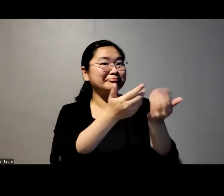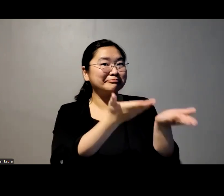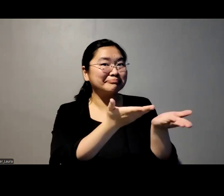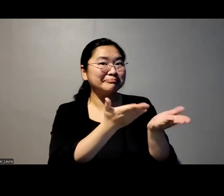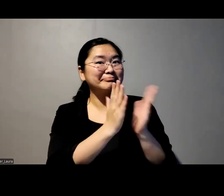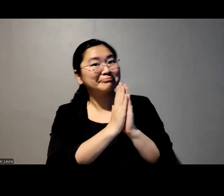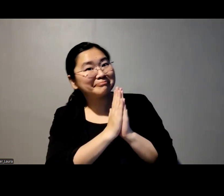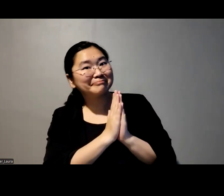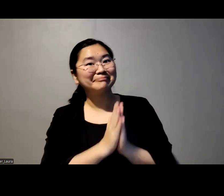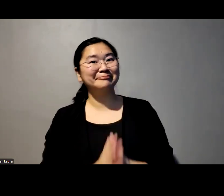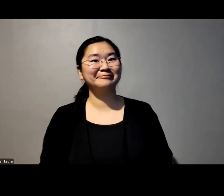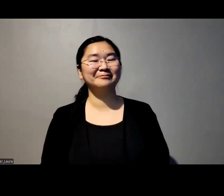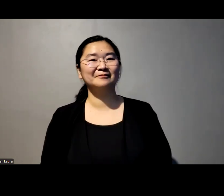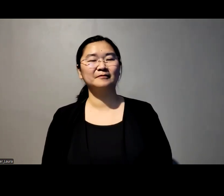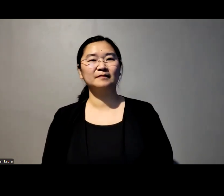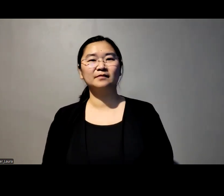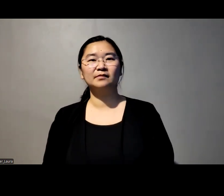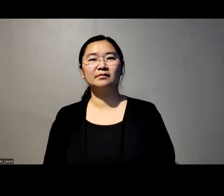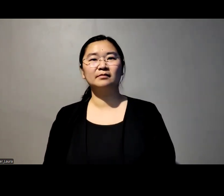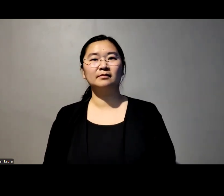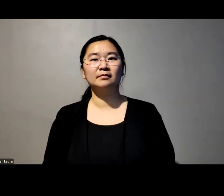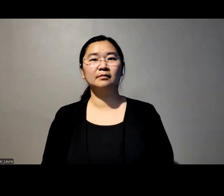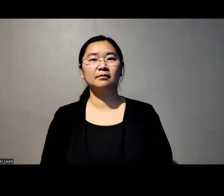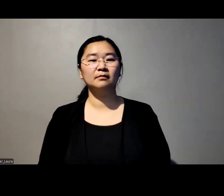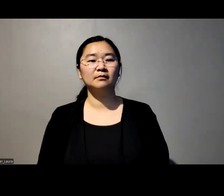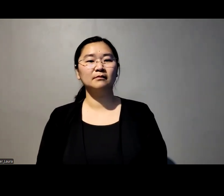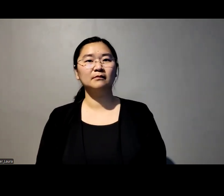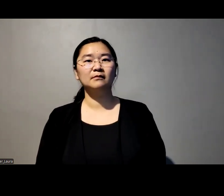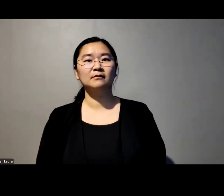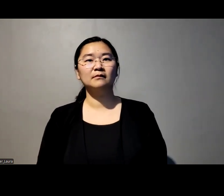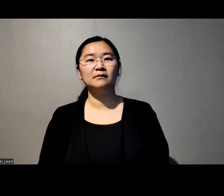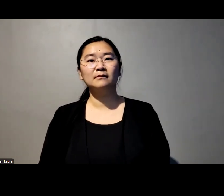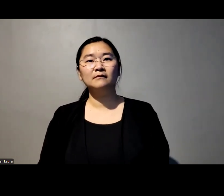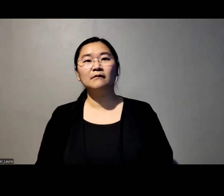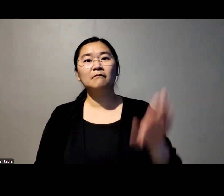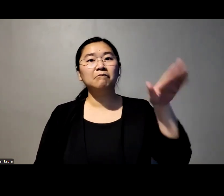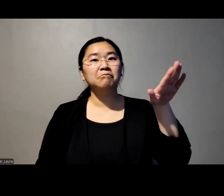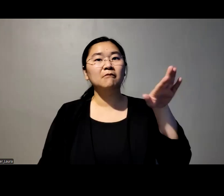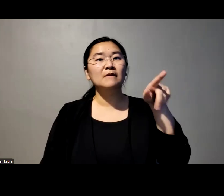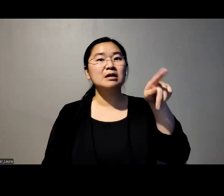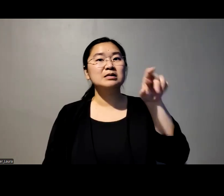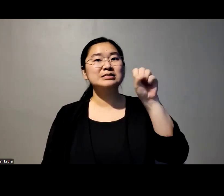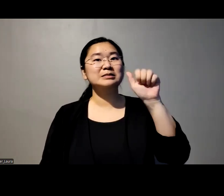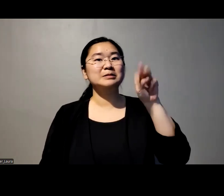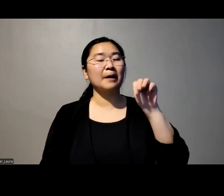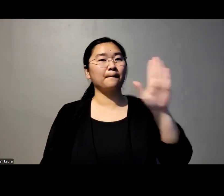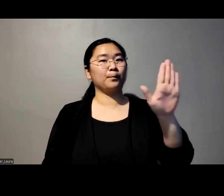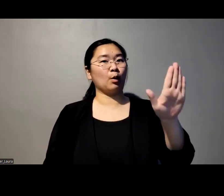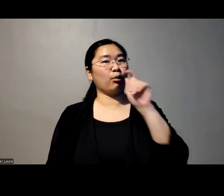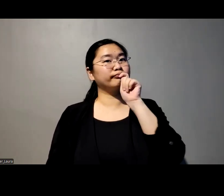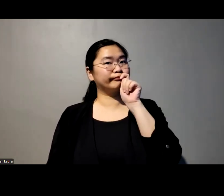Samuel, your mic is turning on and off. I'm not sure why that's happening.